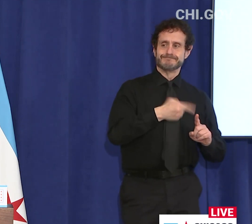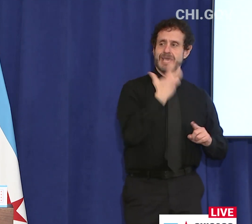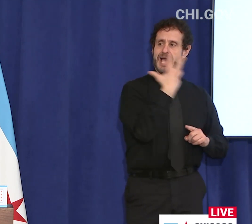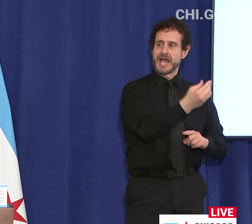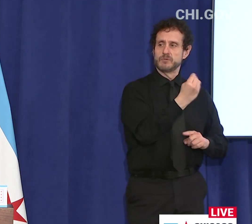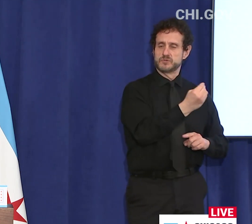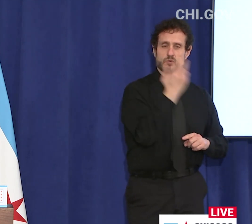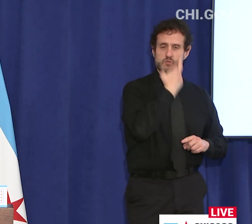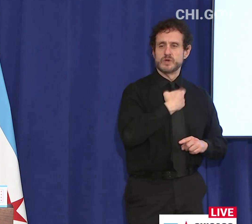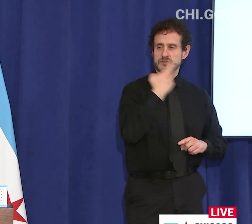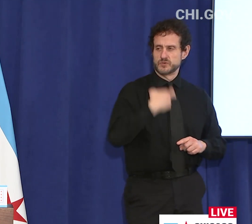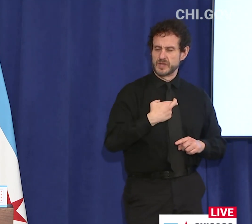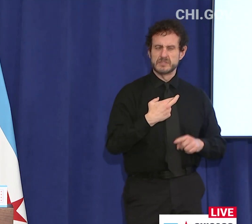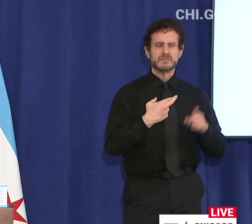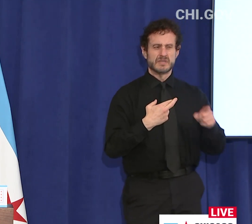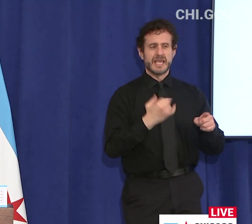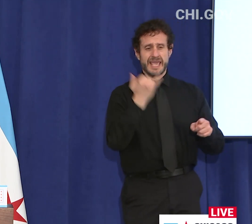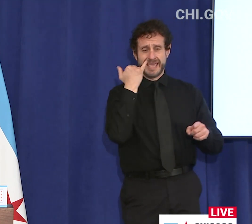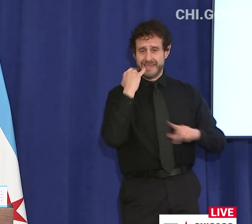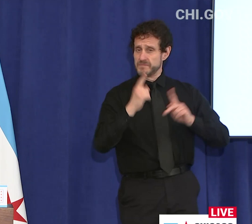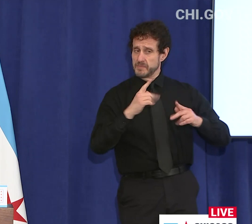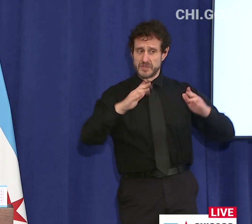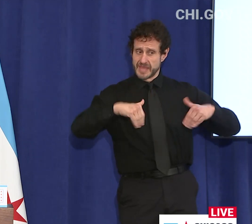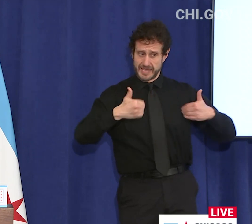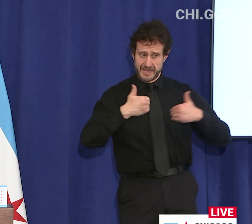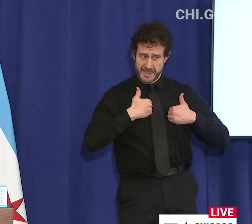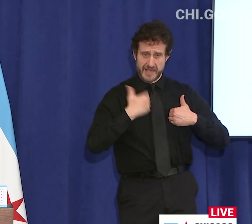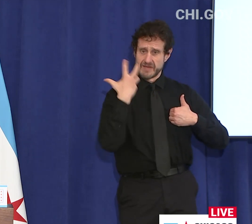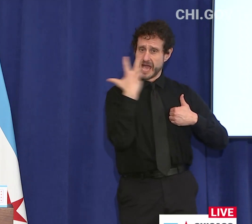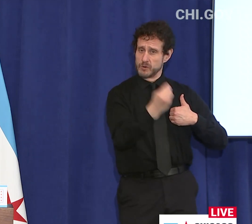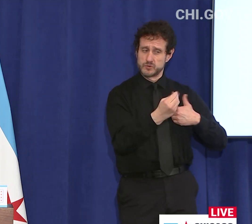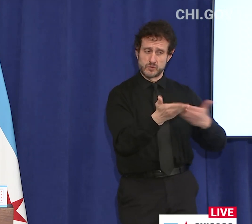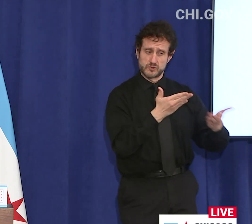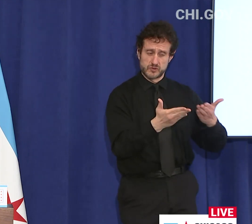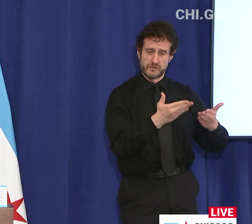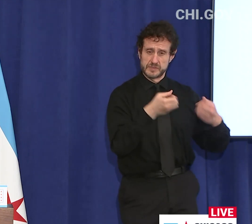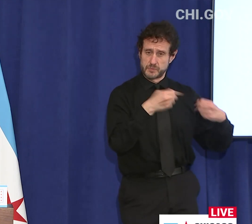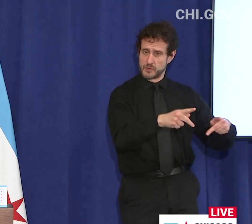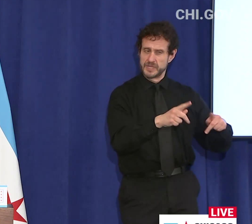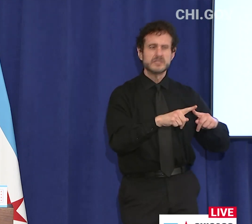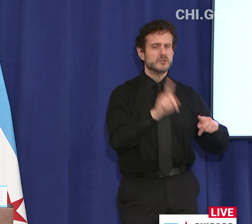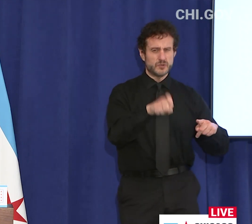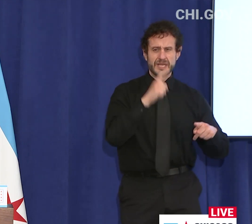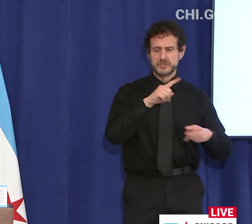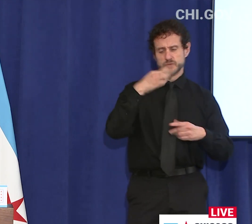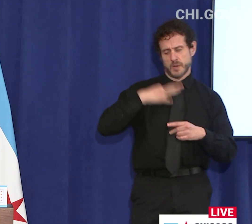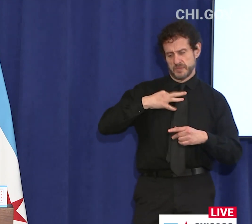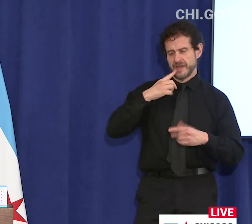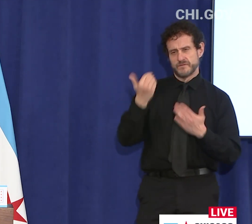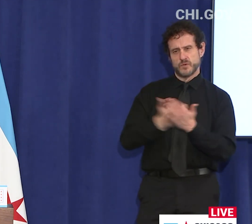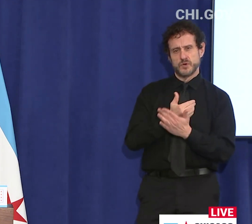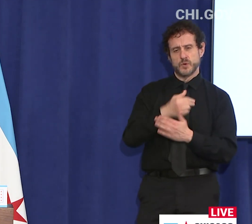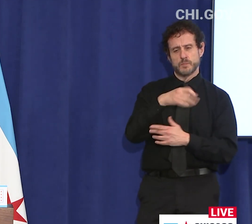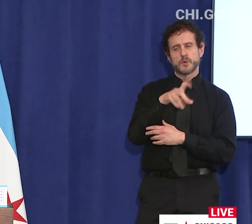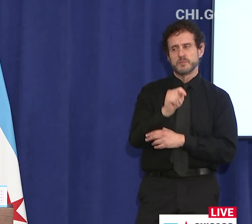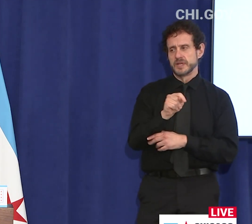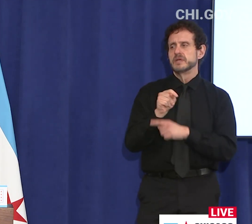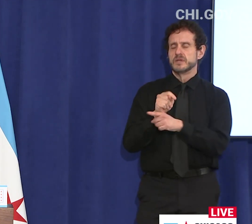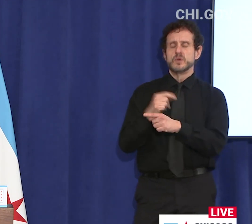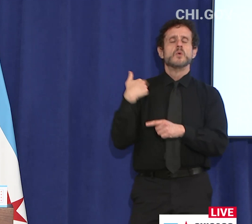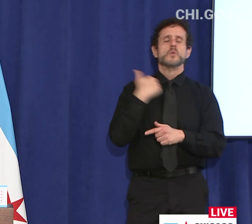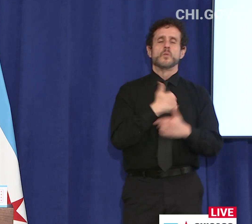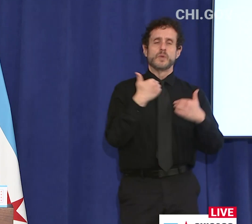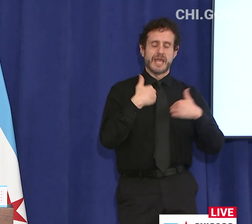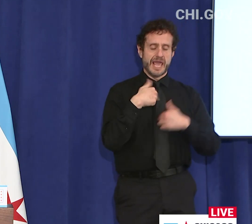new permits needed for those who don't have outdoor permits now? So what we are hoping will happen is there is a permit that's